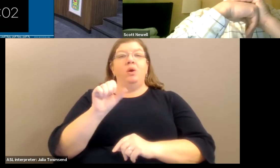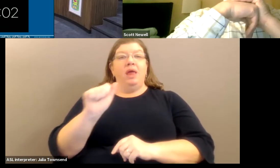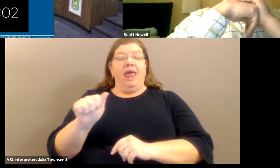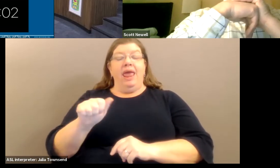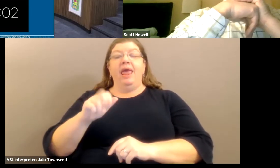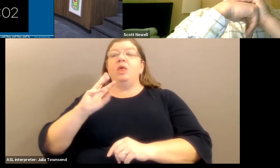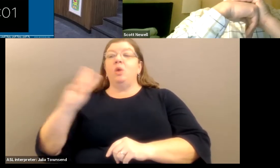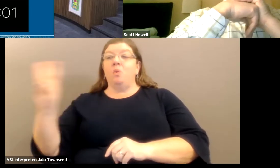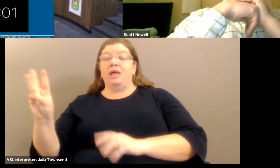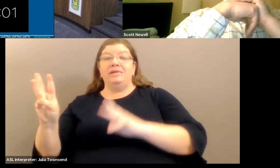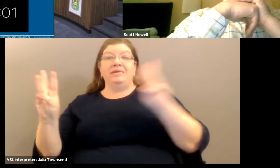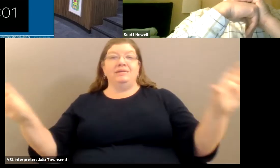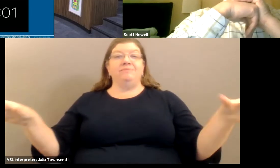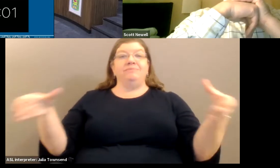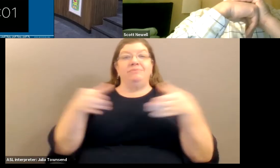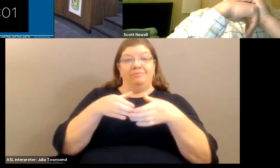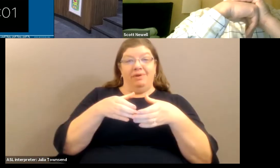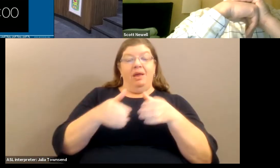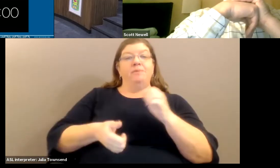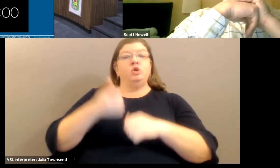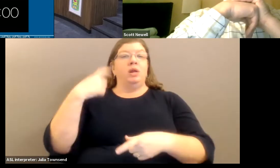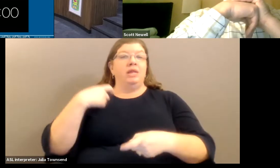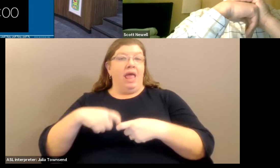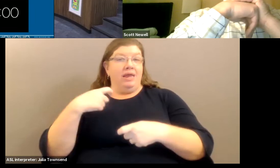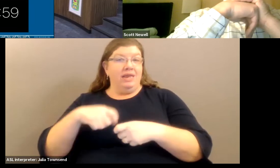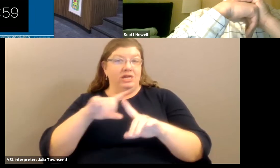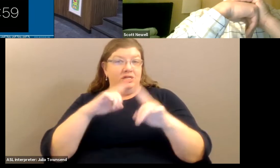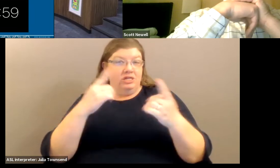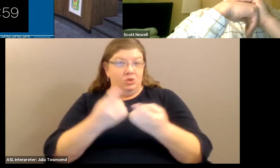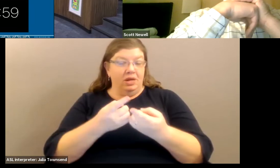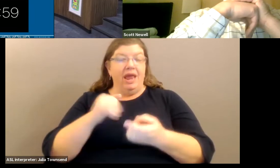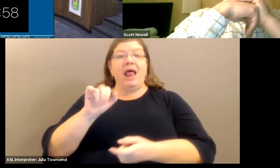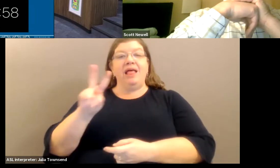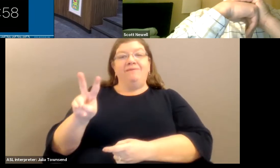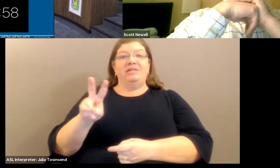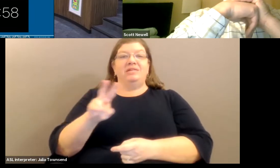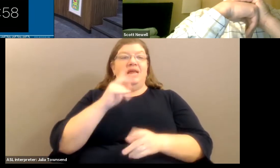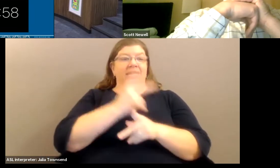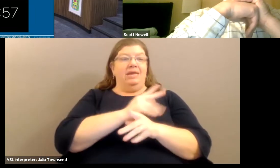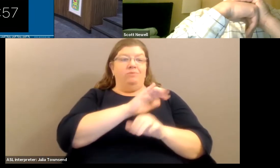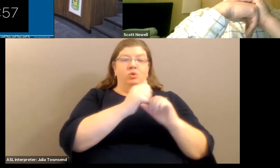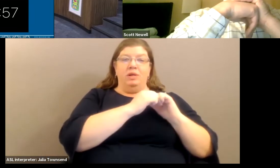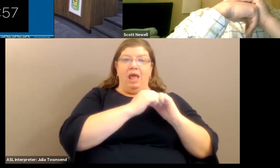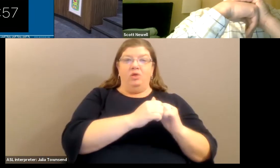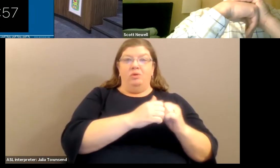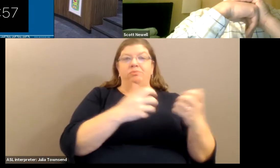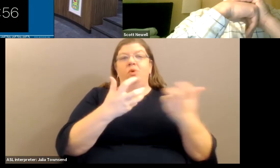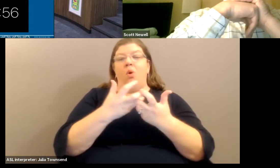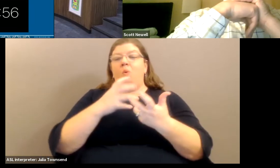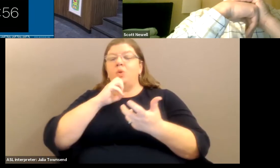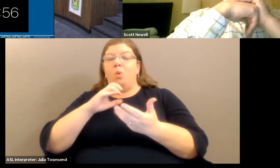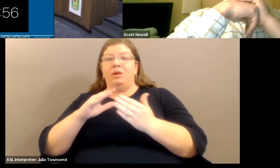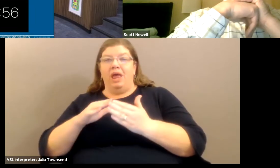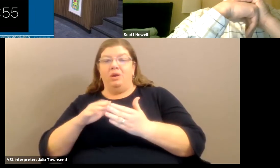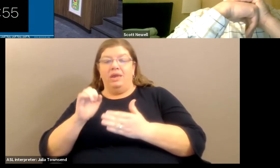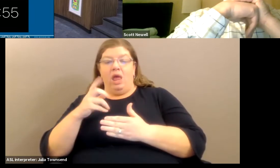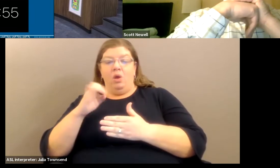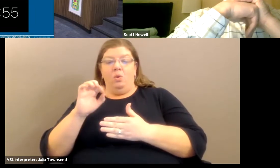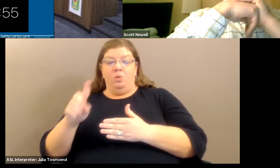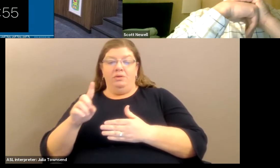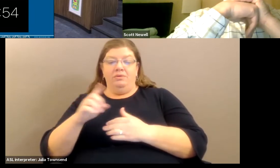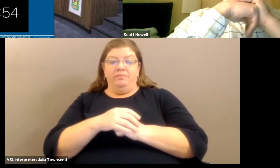creating a majority Latinx district, and it keeps Isla Vista whole and pairs it with Old Town and Elwood, preserving the voting power of